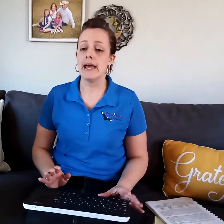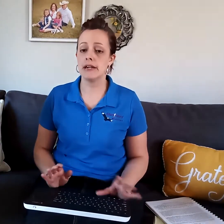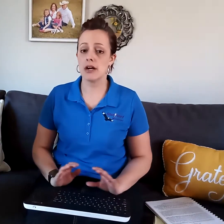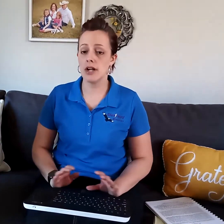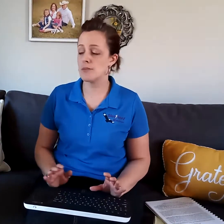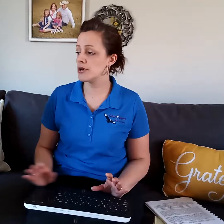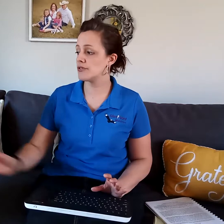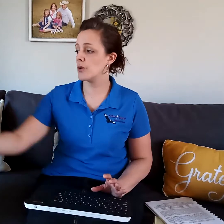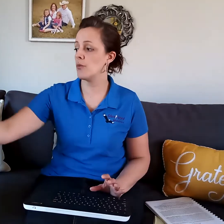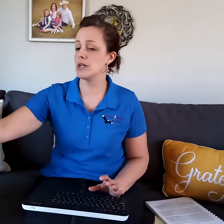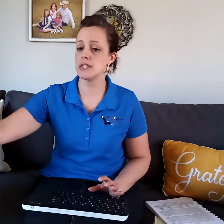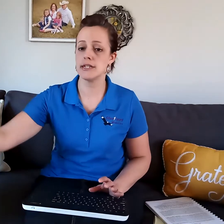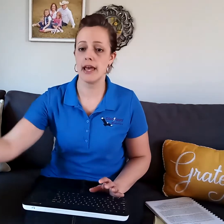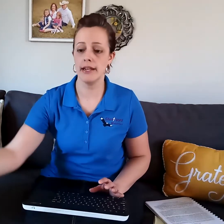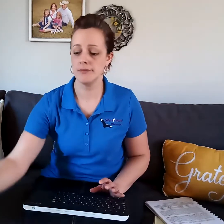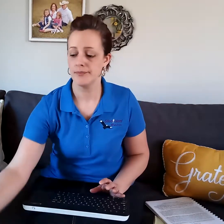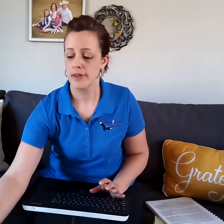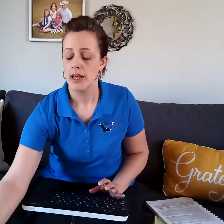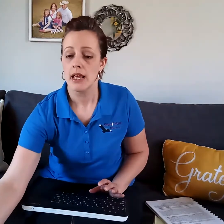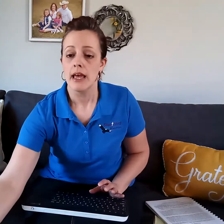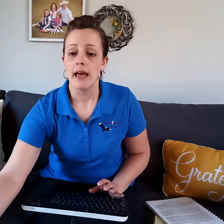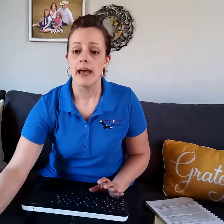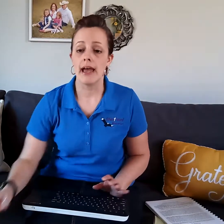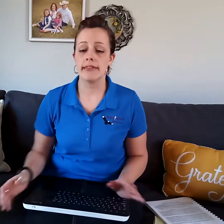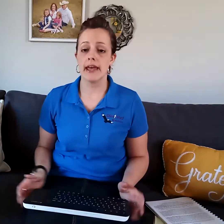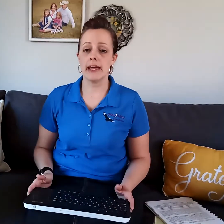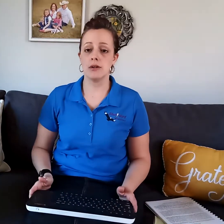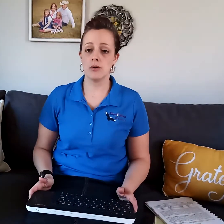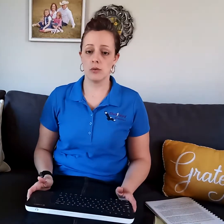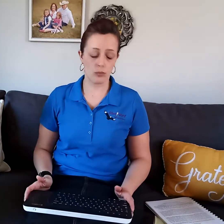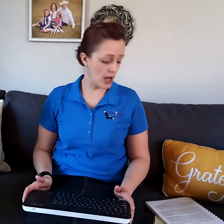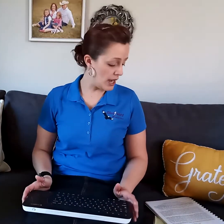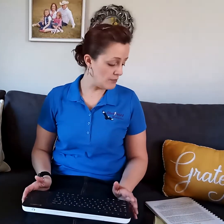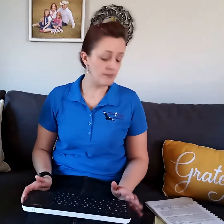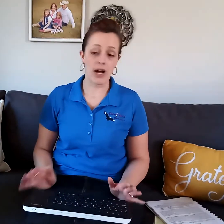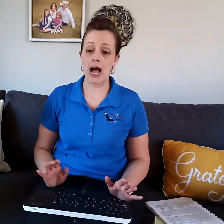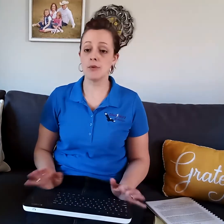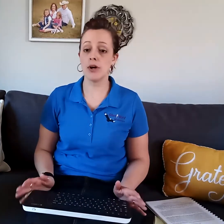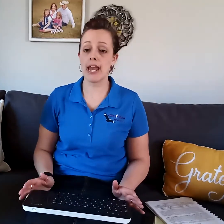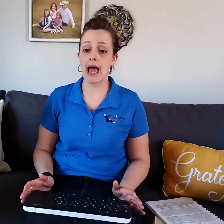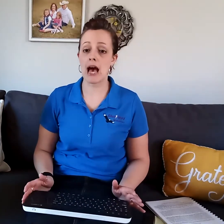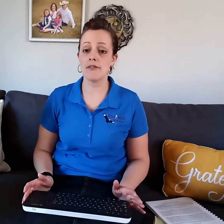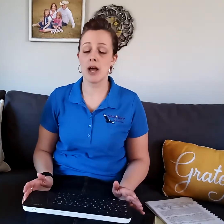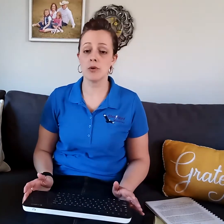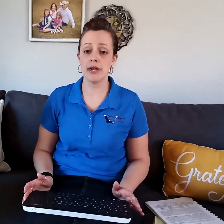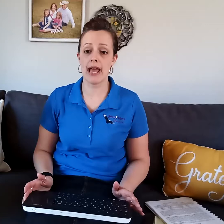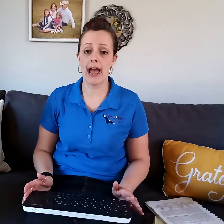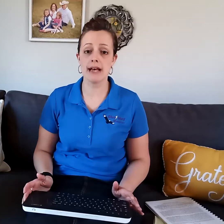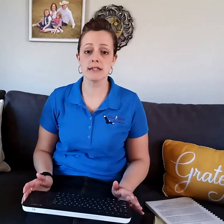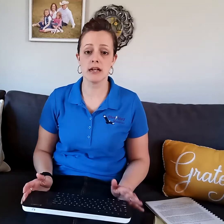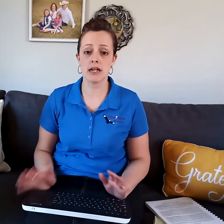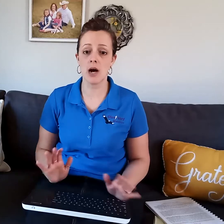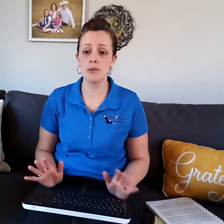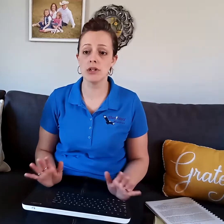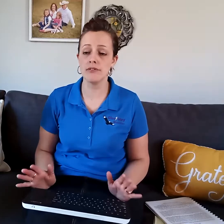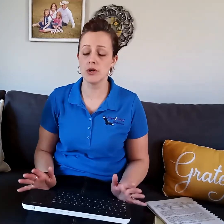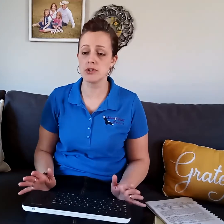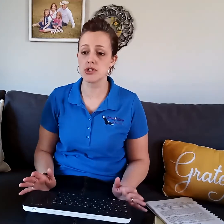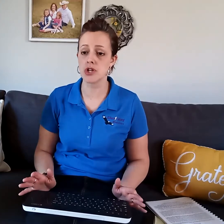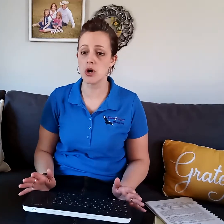our numbers from 1 to 10. And then I'm going to ask a couple of you to show